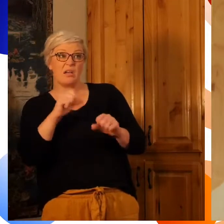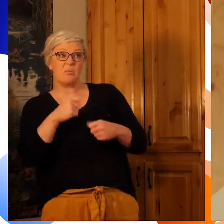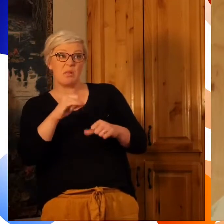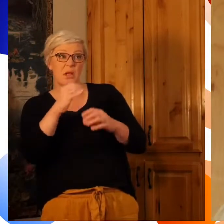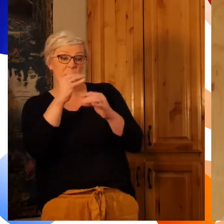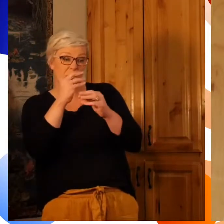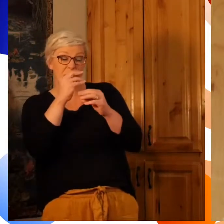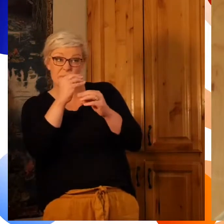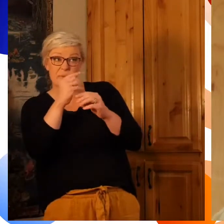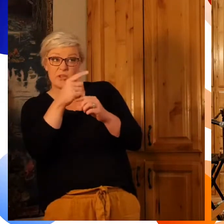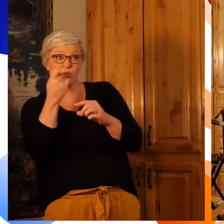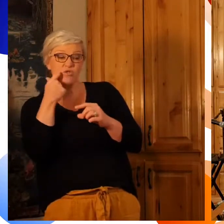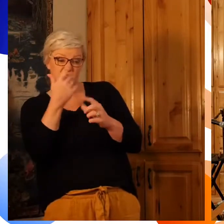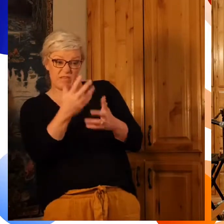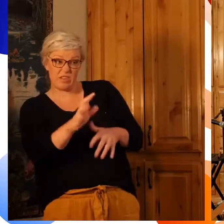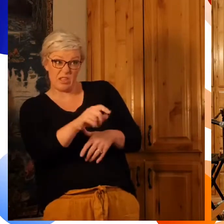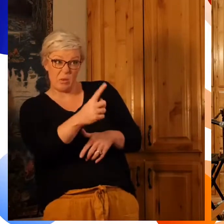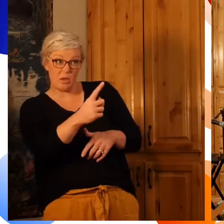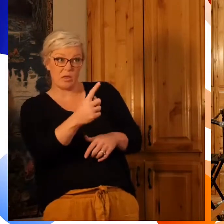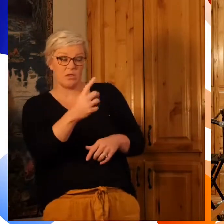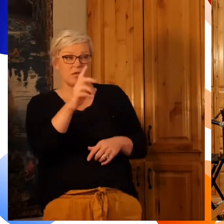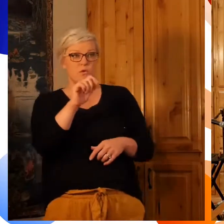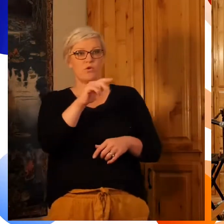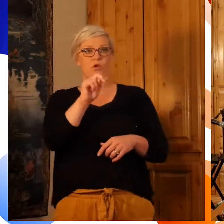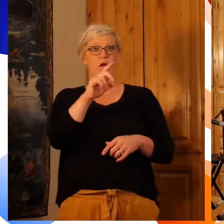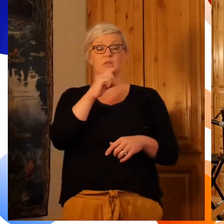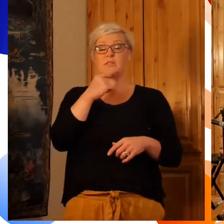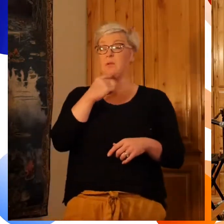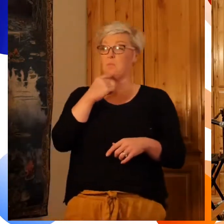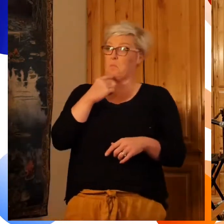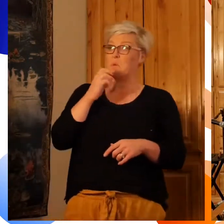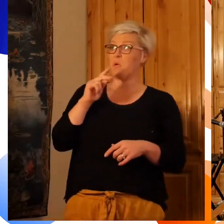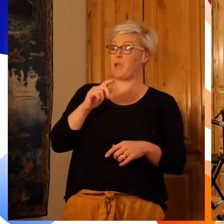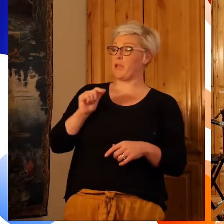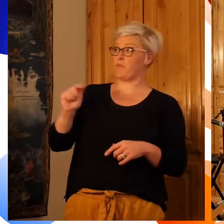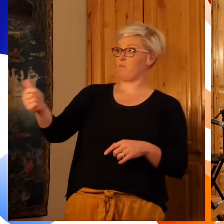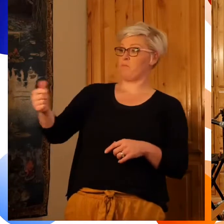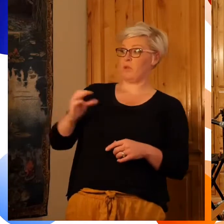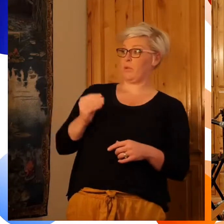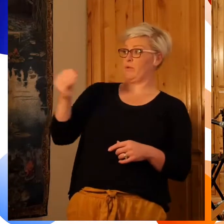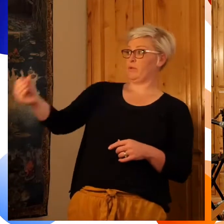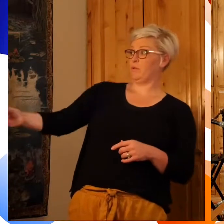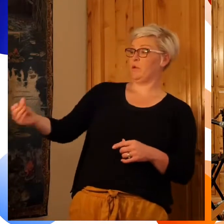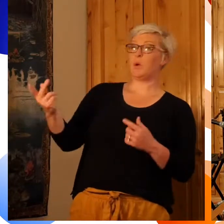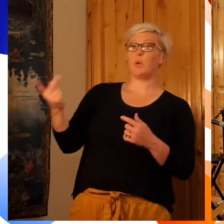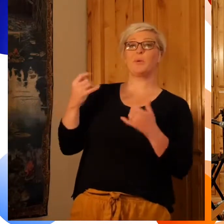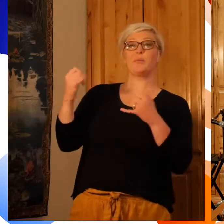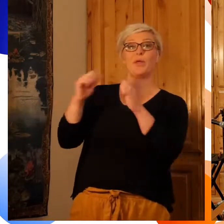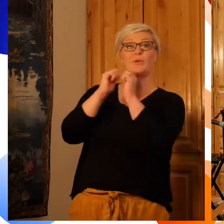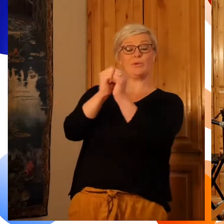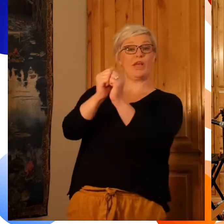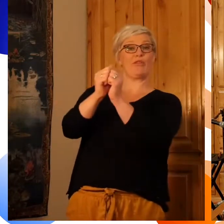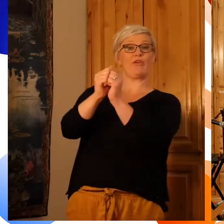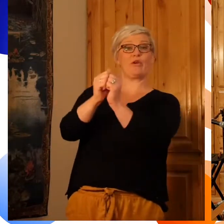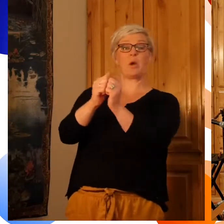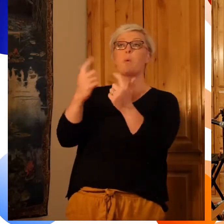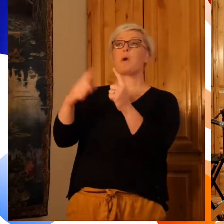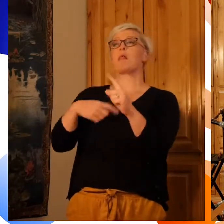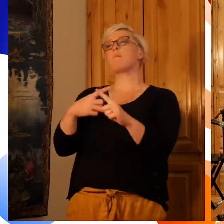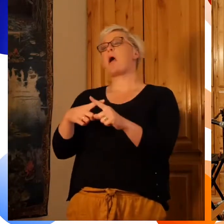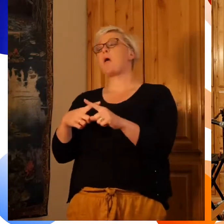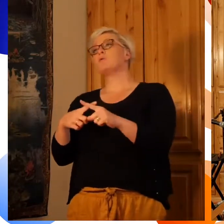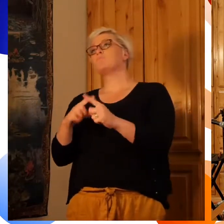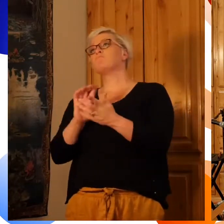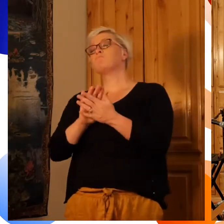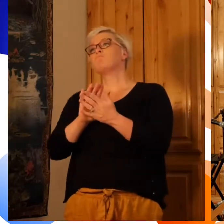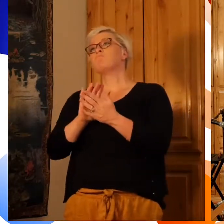Donald said, here, lad, play that one. Let's play on our tin whistles together. How about Jack's